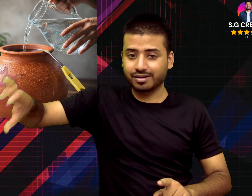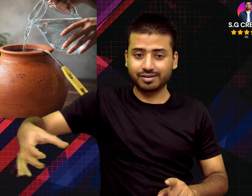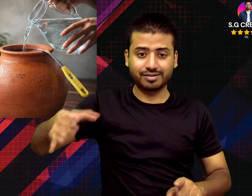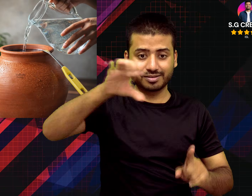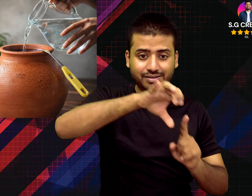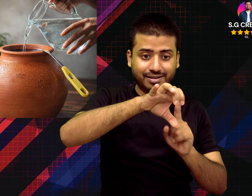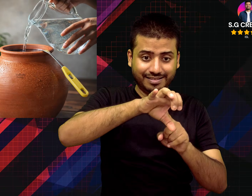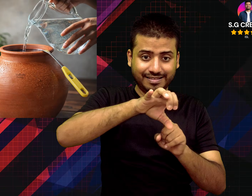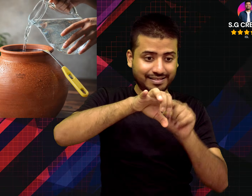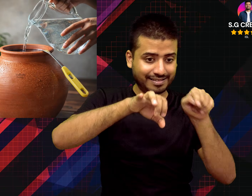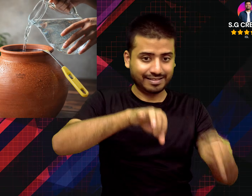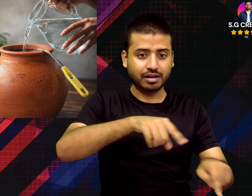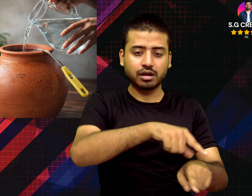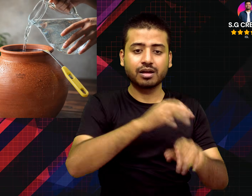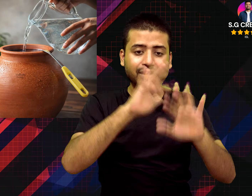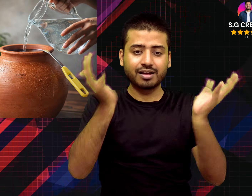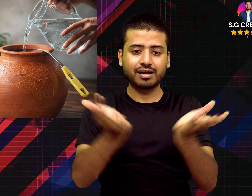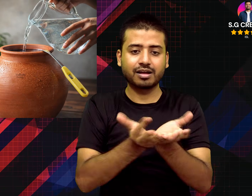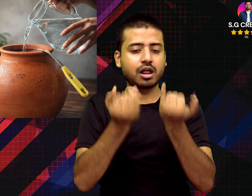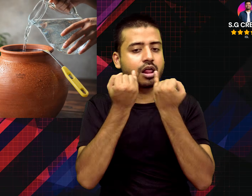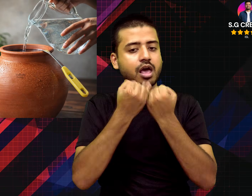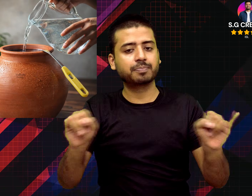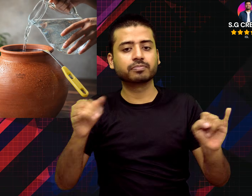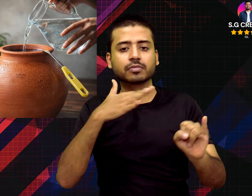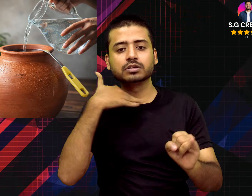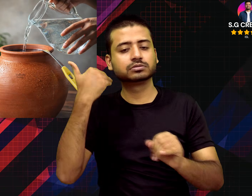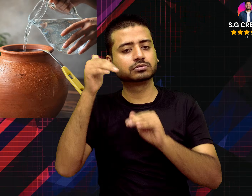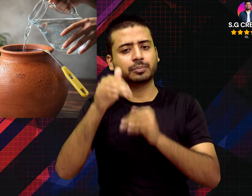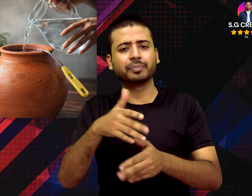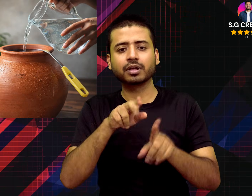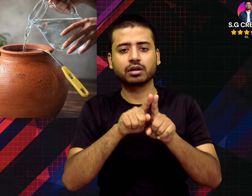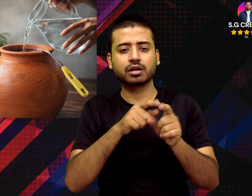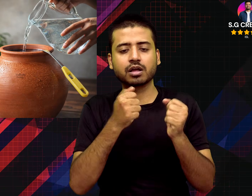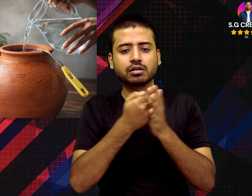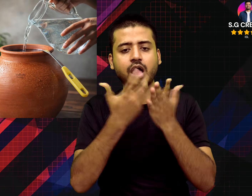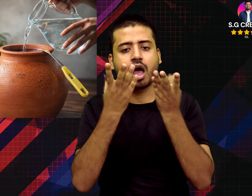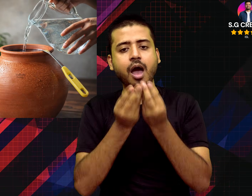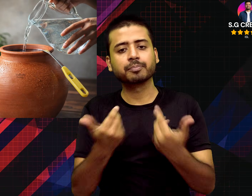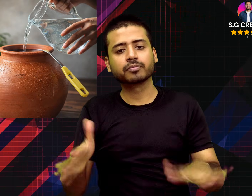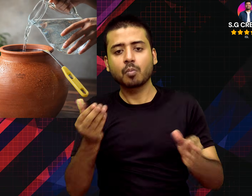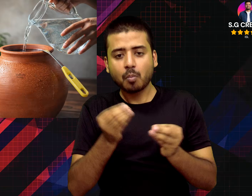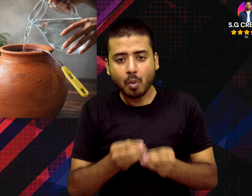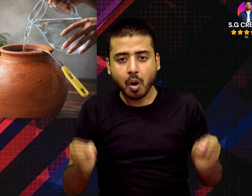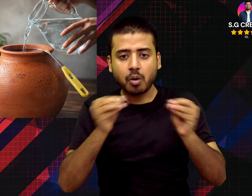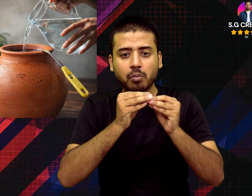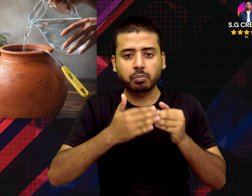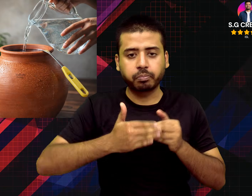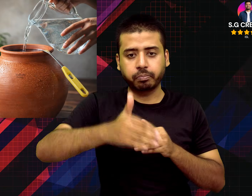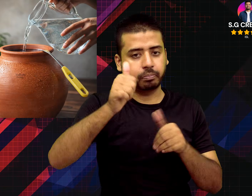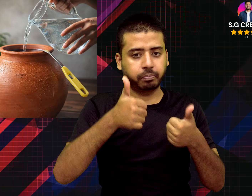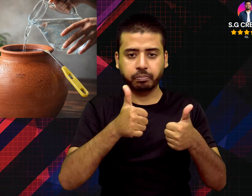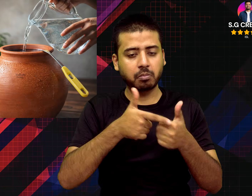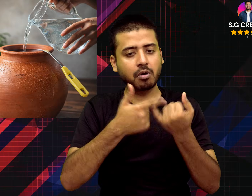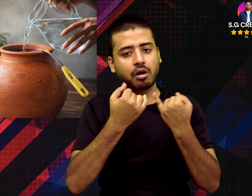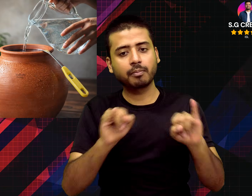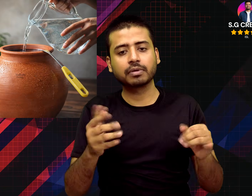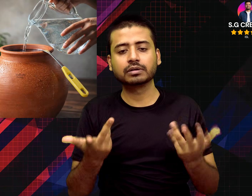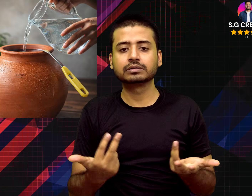The thermodynamics of evaporative cooling. When you fill a maca with water, the water does not simply sit passively